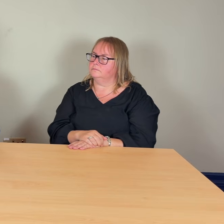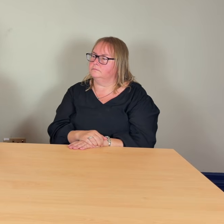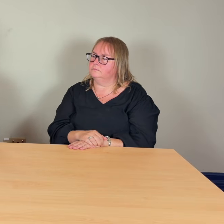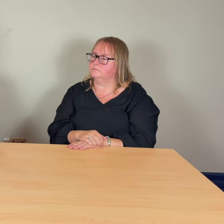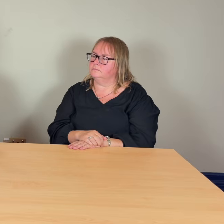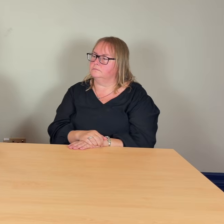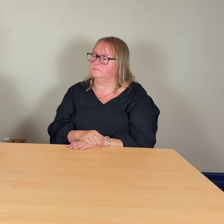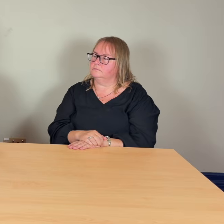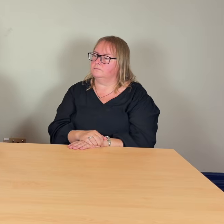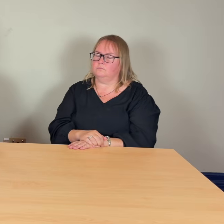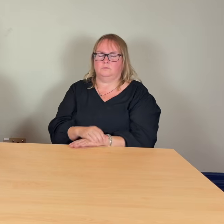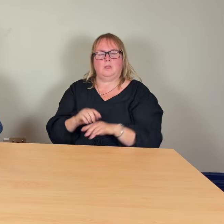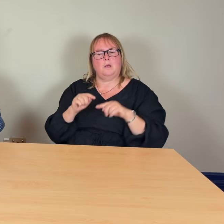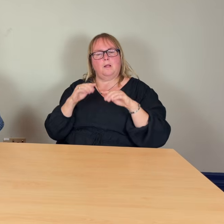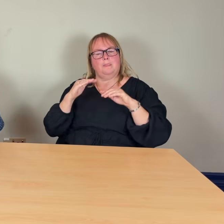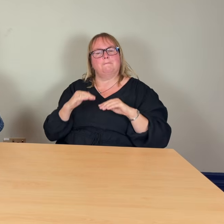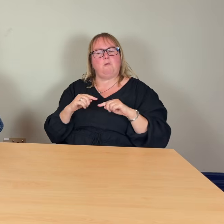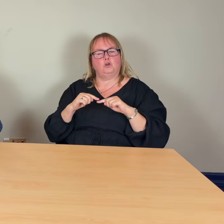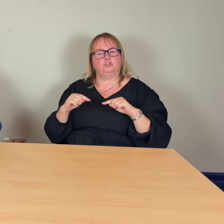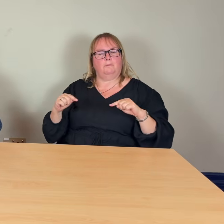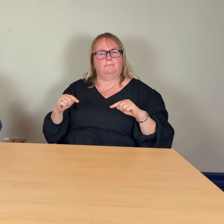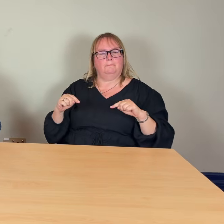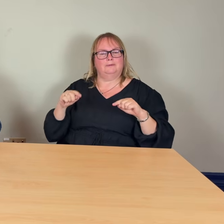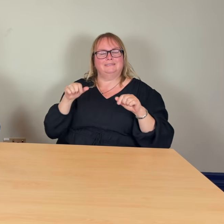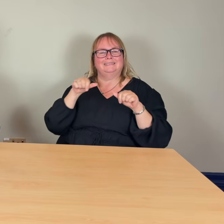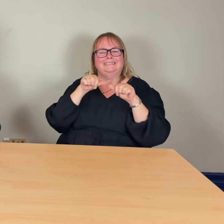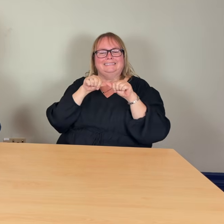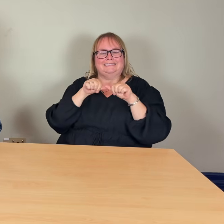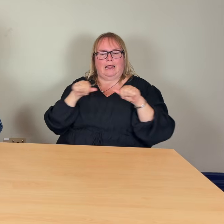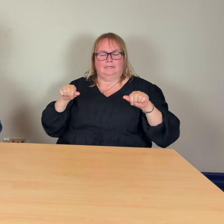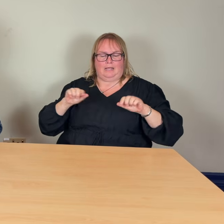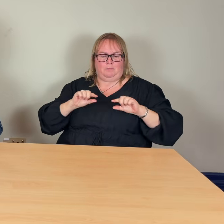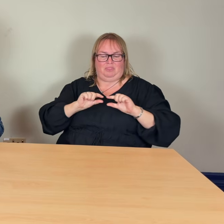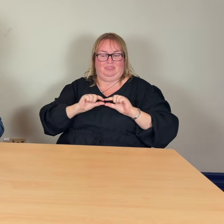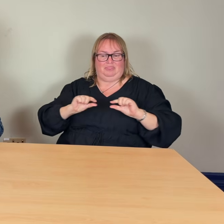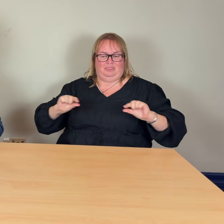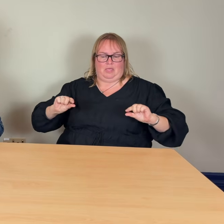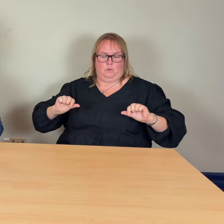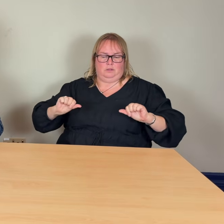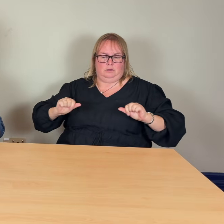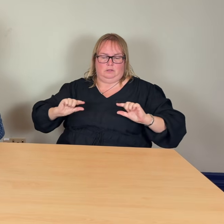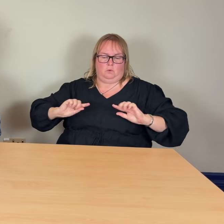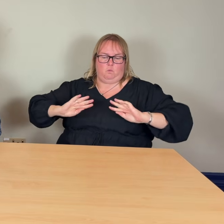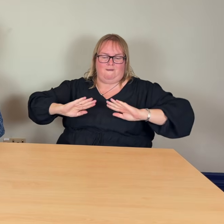And here across the bottom of the hole, I'll just put a line of tape to strengthen it up.